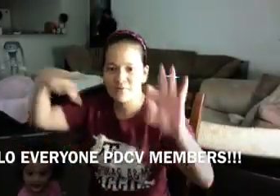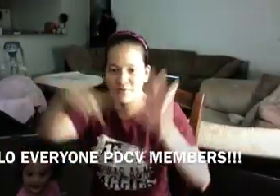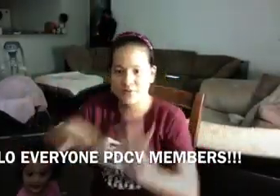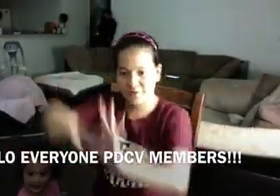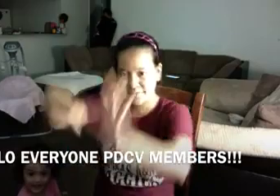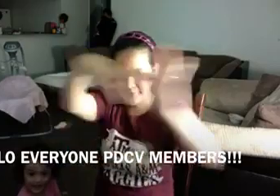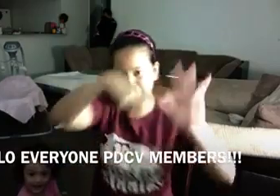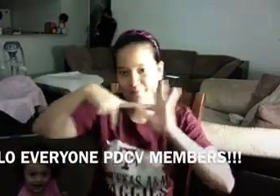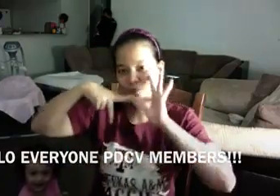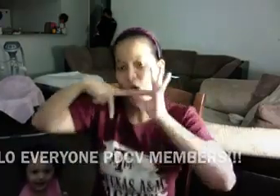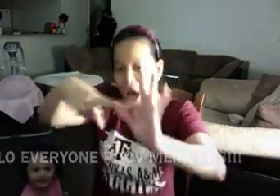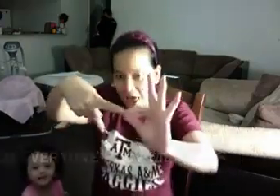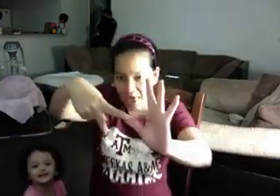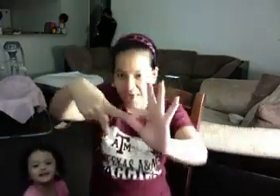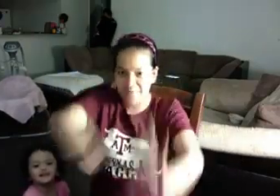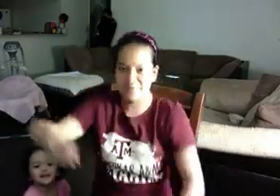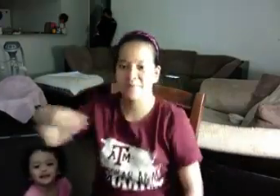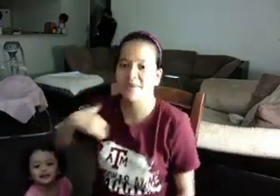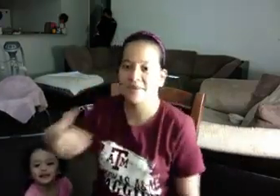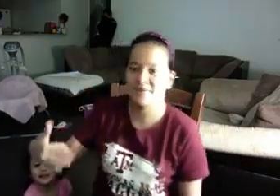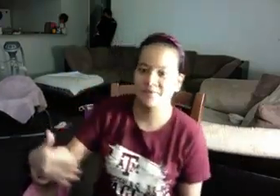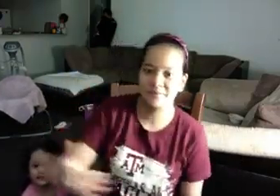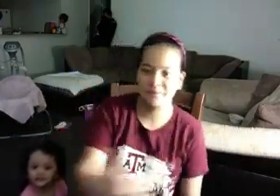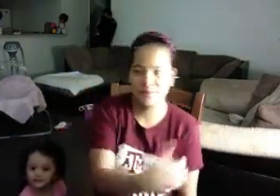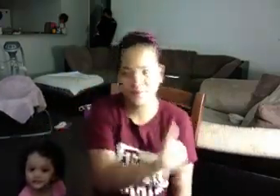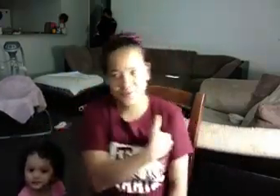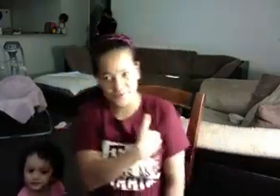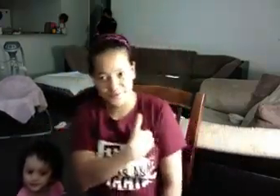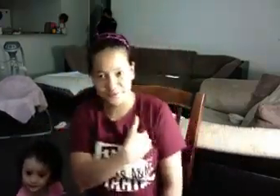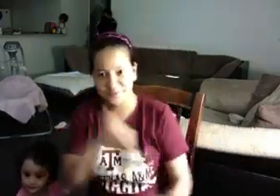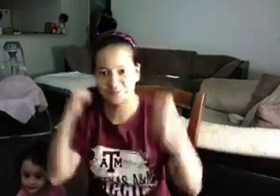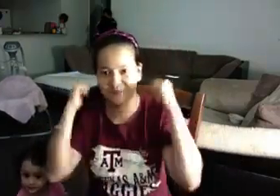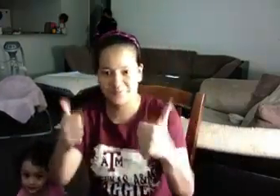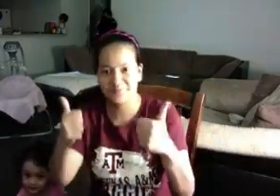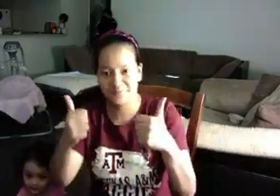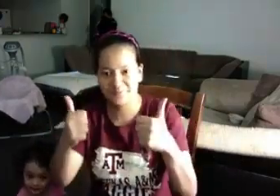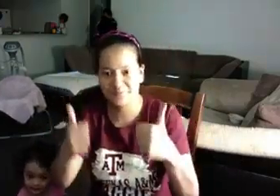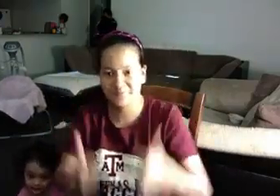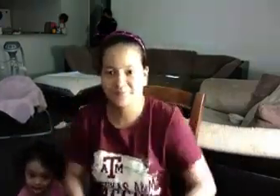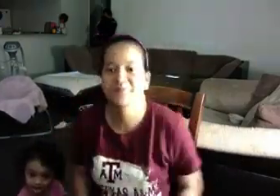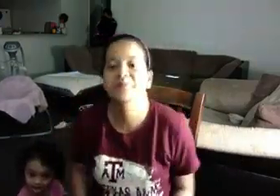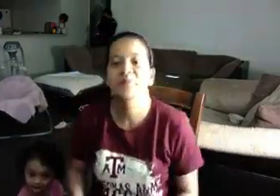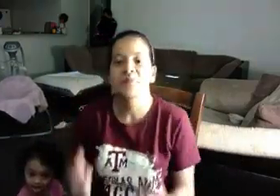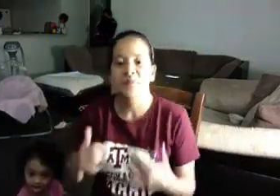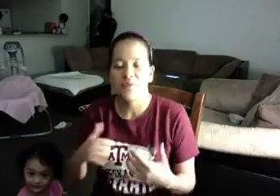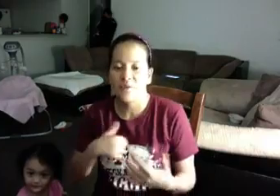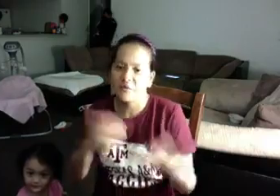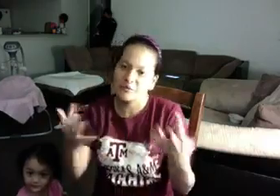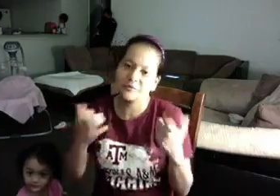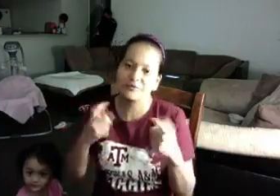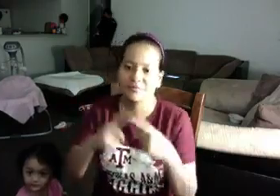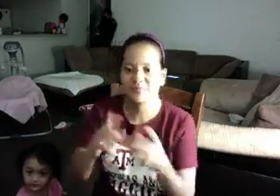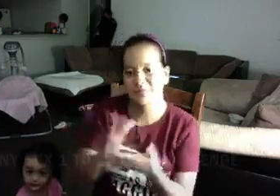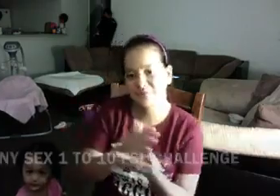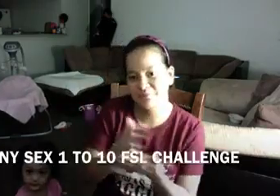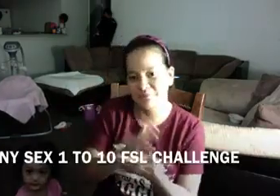Let's see what's Mayel, what? Ah, Mayel. Mayel, okay. Mayel,